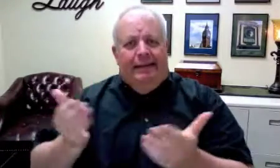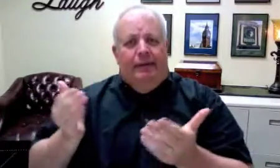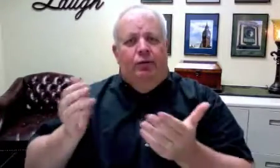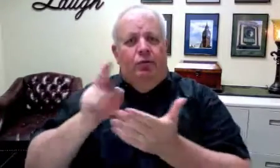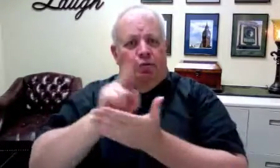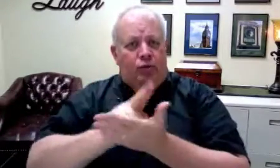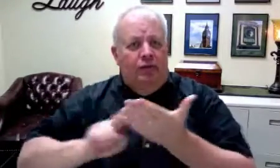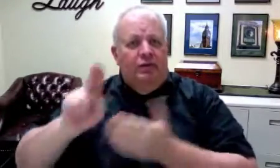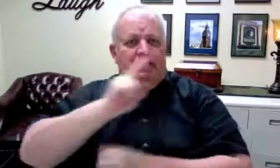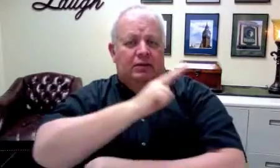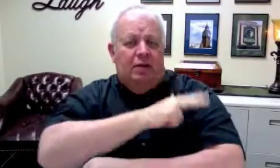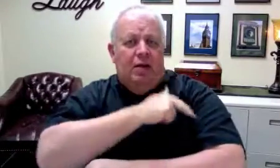of Medicine.